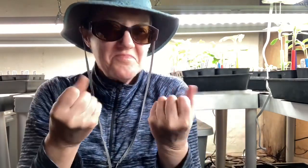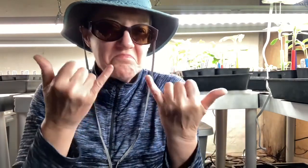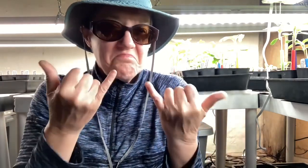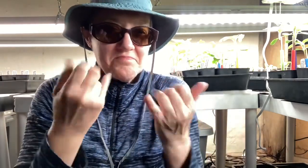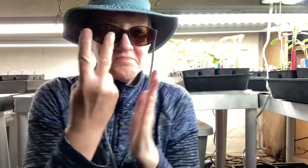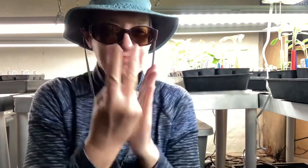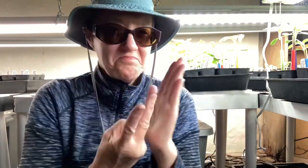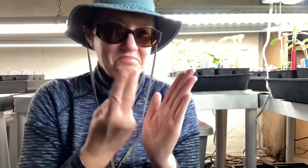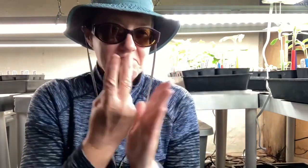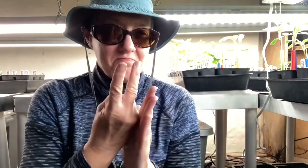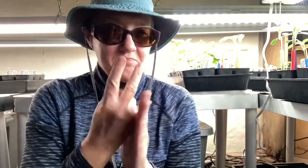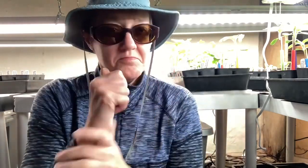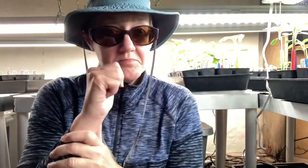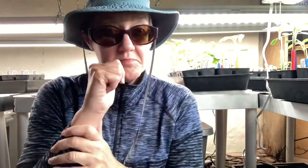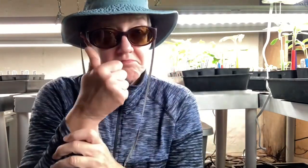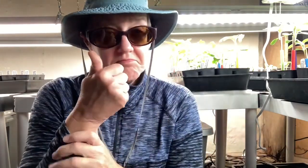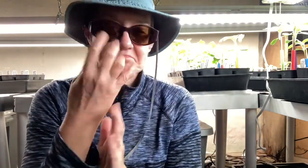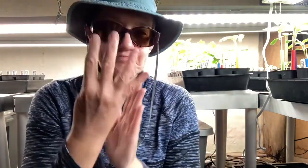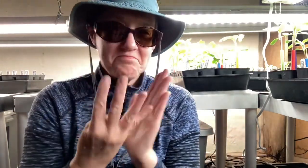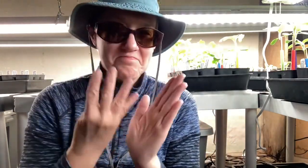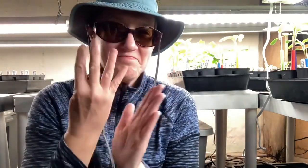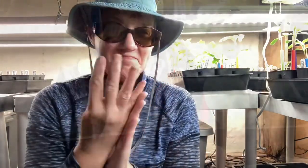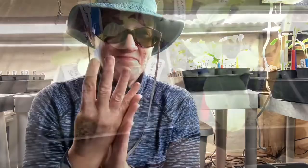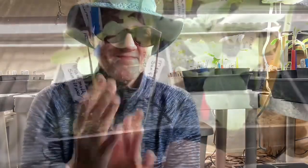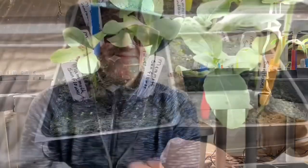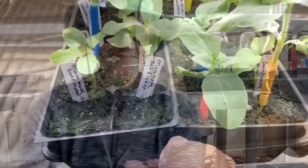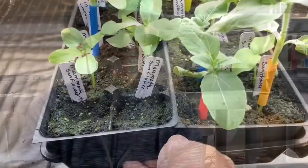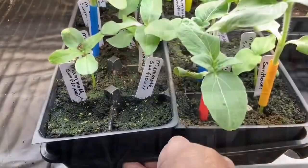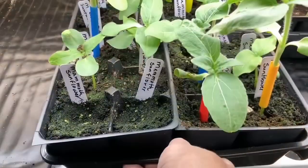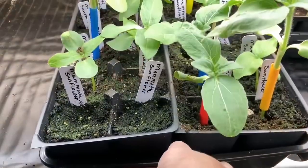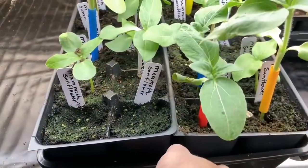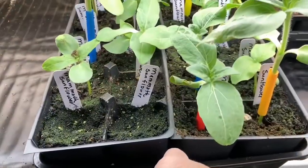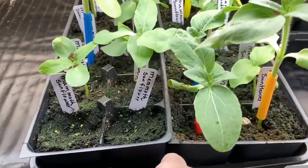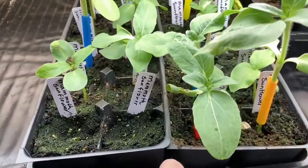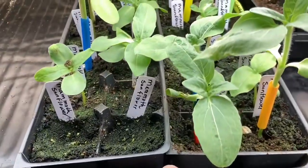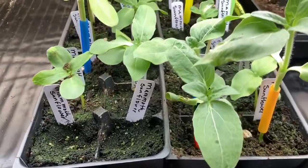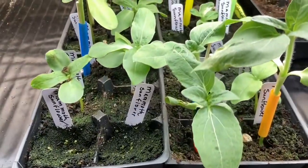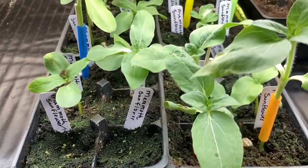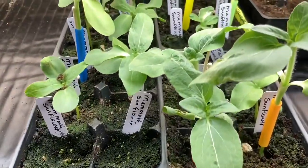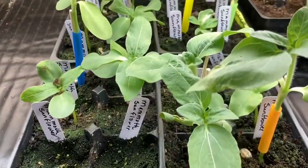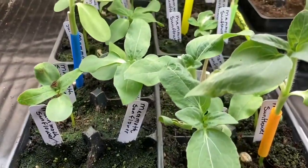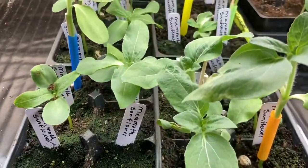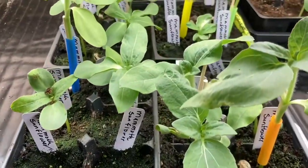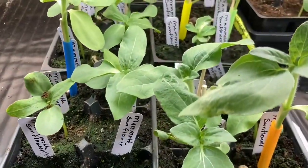are still too cold. So today we're going to start with 2 hours and tomorrow probably 4 hours.